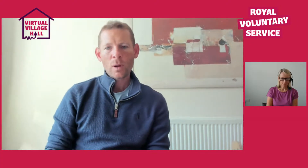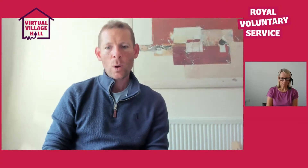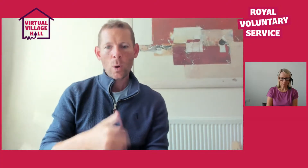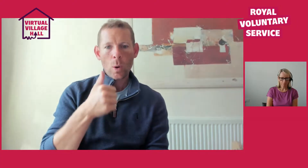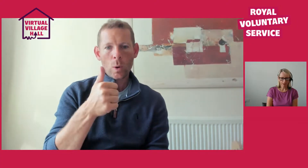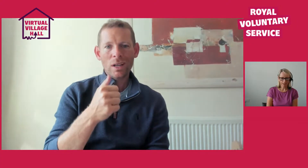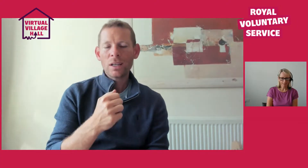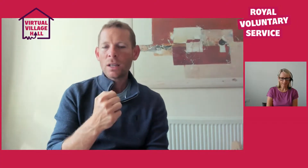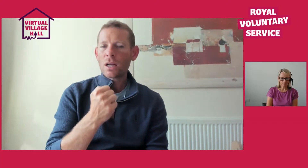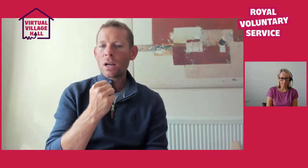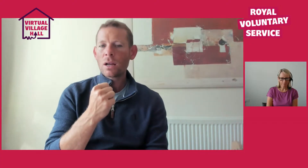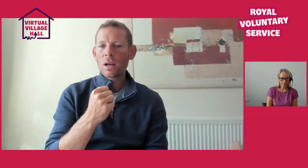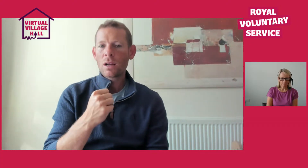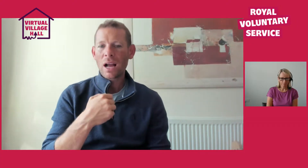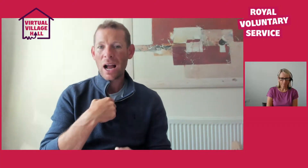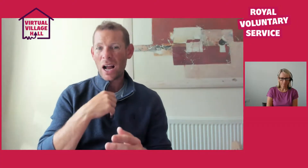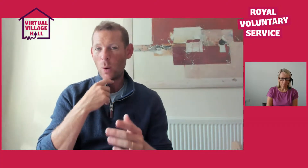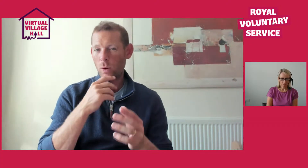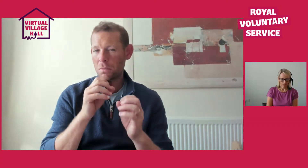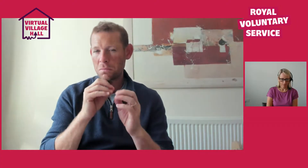So I want to see if you can recognize them.